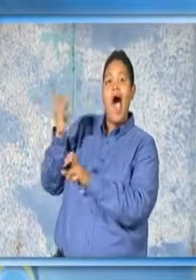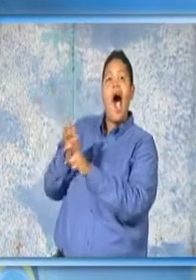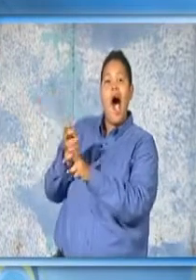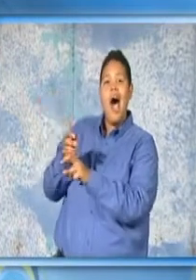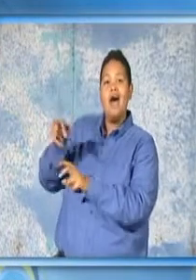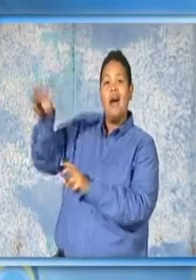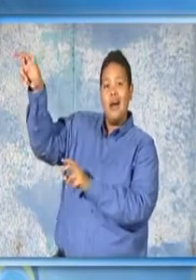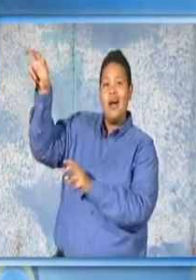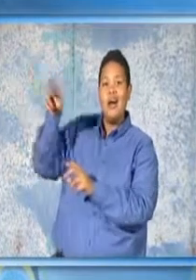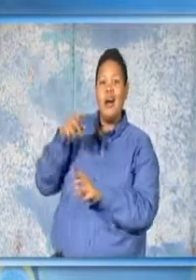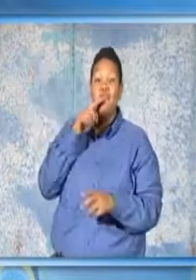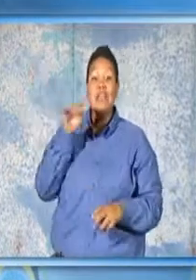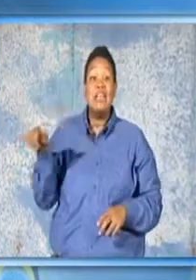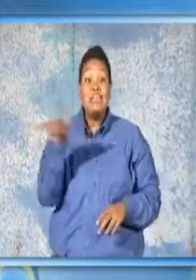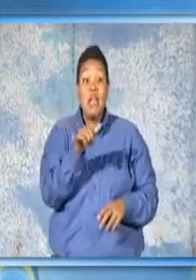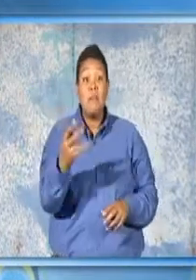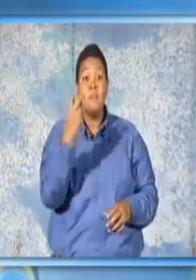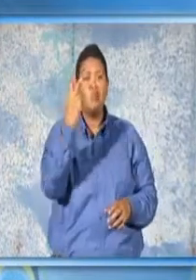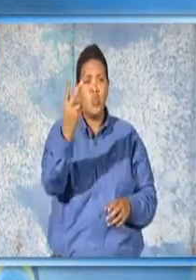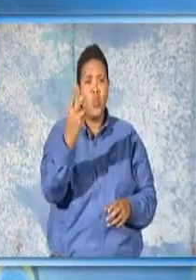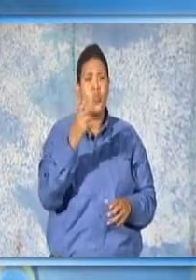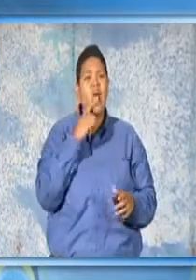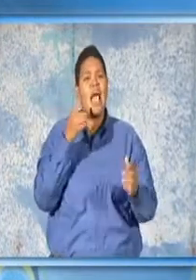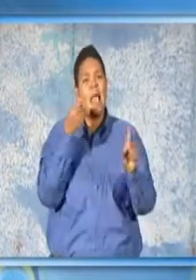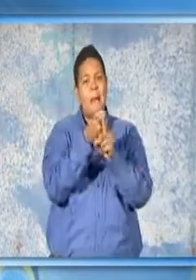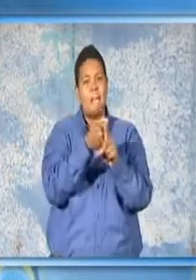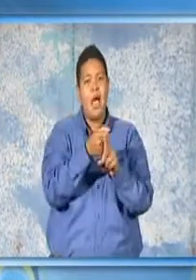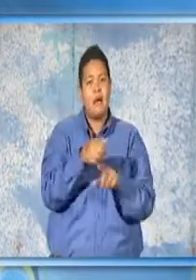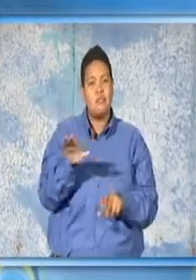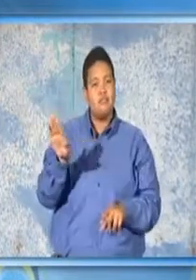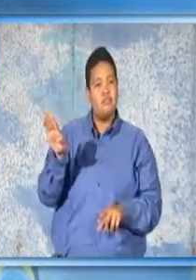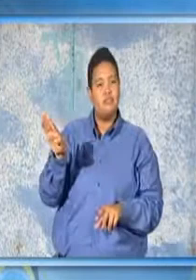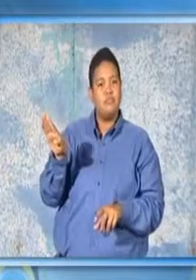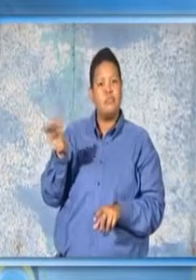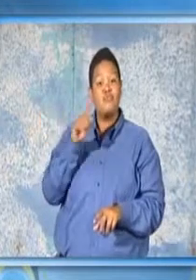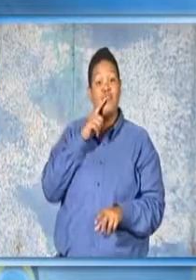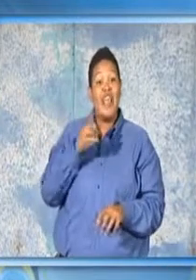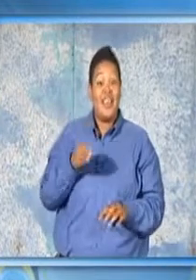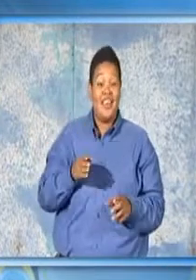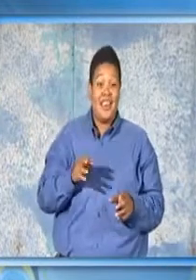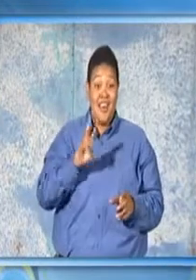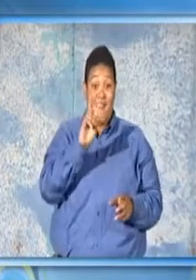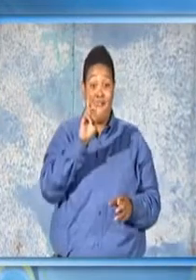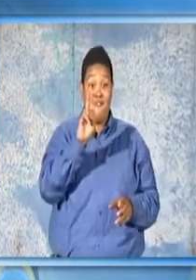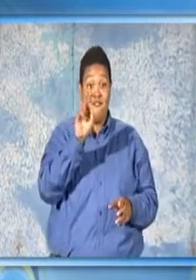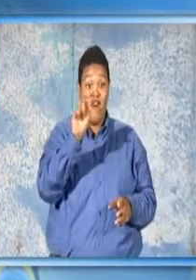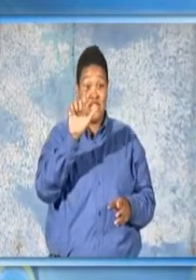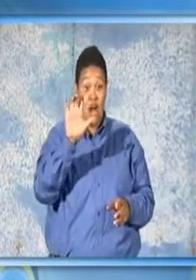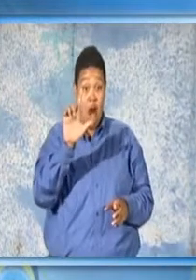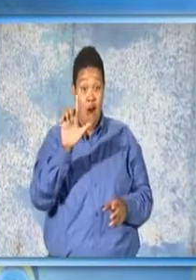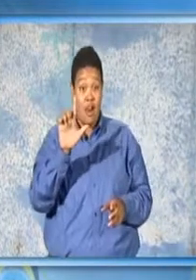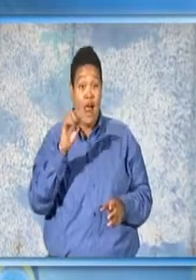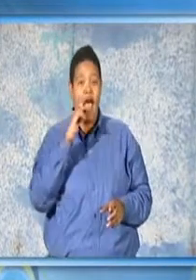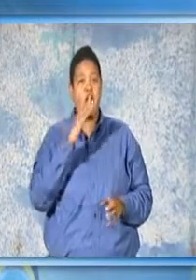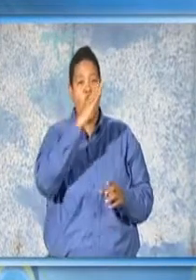There are two components which affect slopes, the vertical rise and the horizontal run.